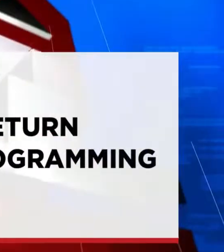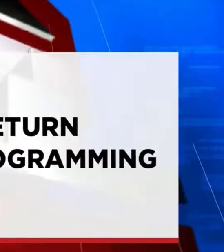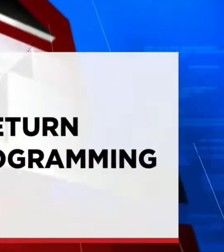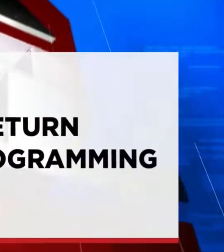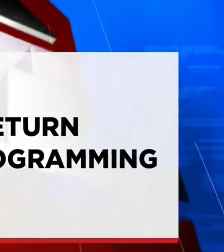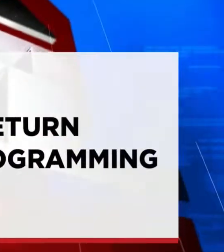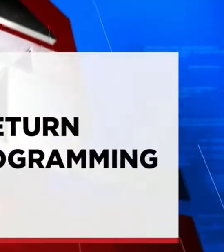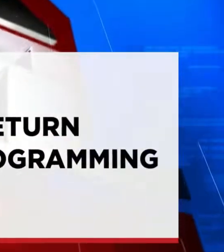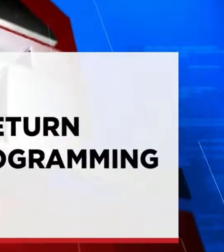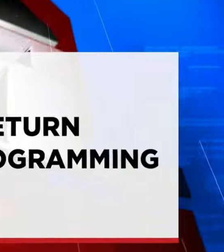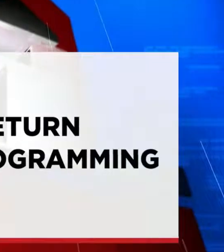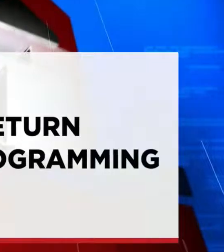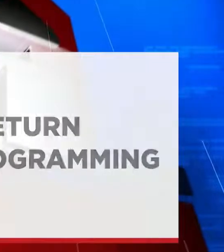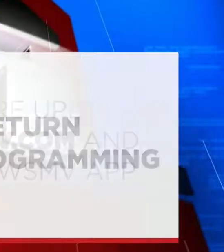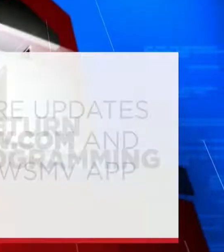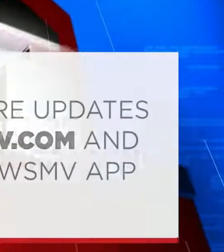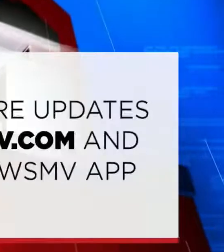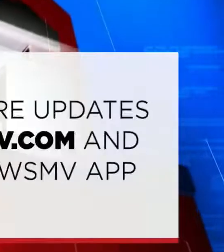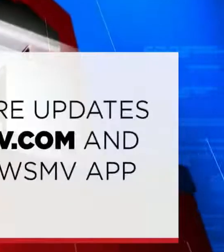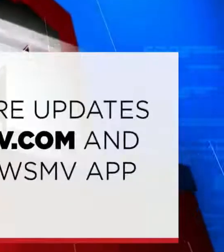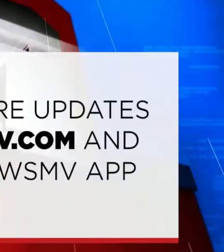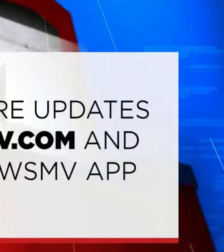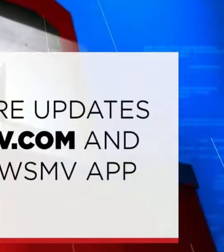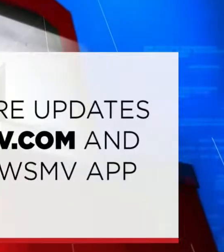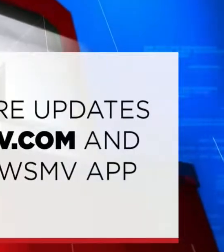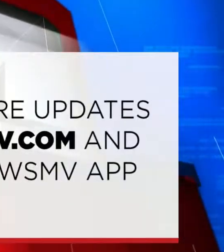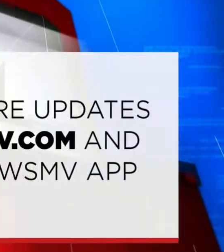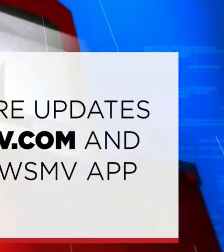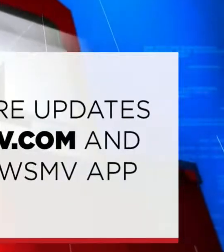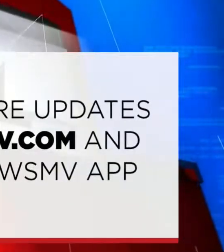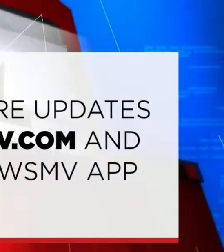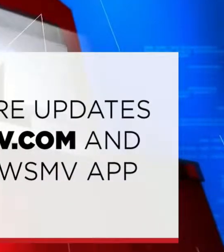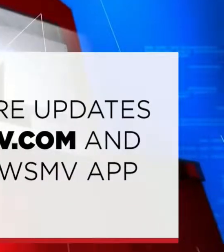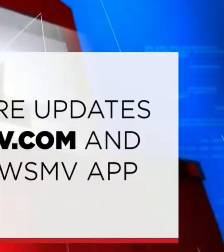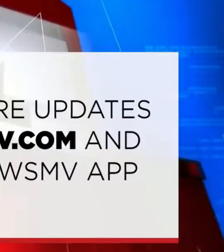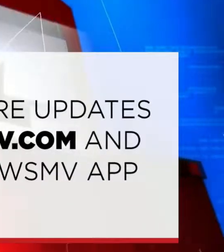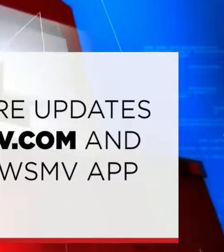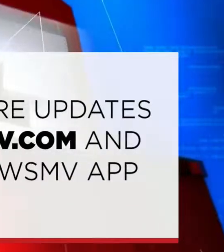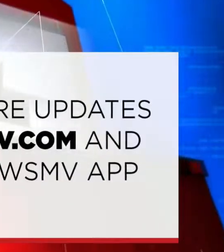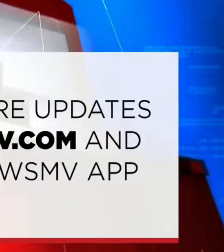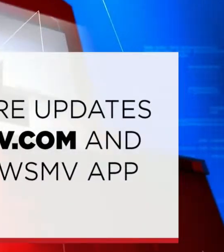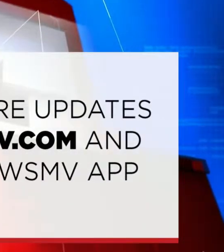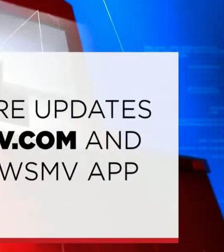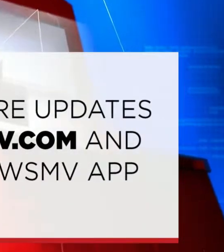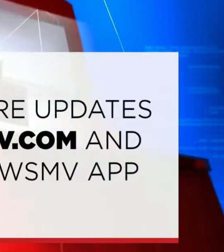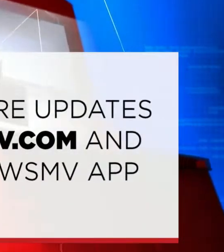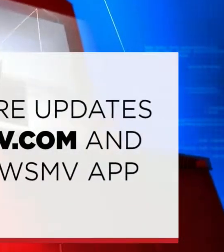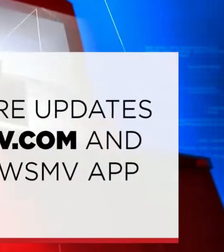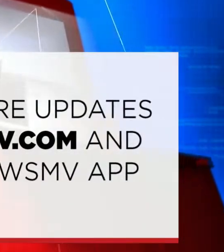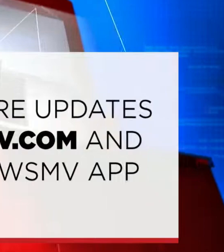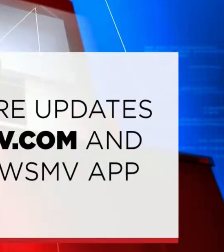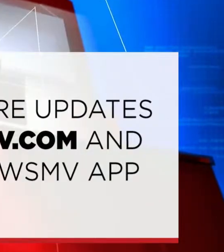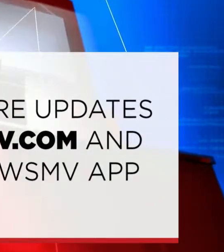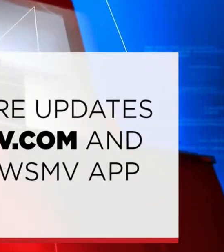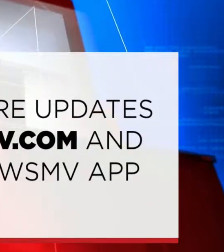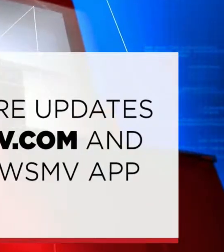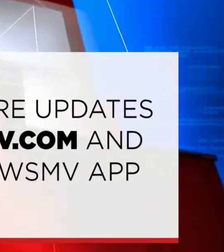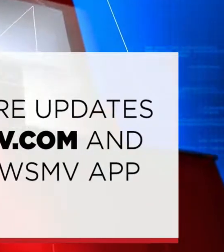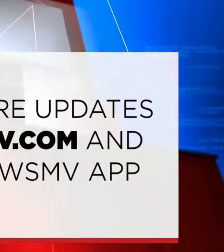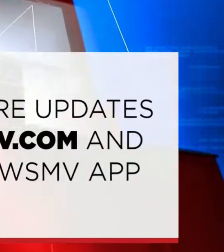now return to regular programming. Get more updates at WSMV.com and on the WSMV app.